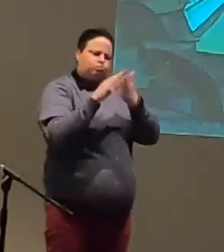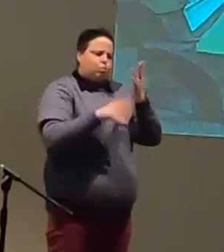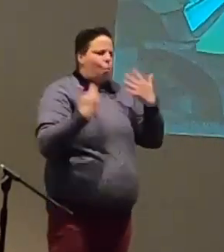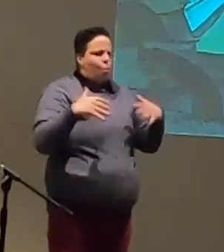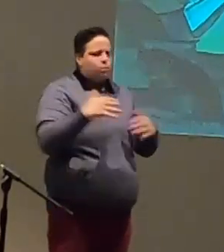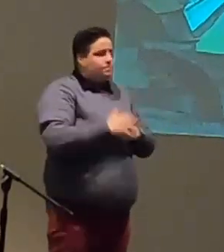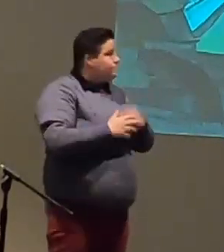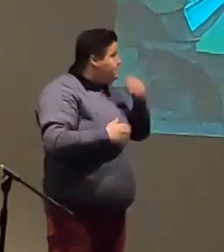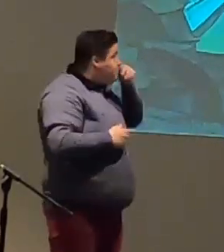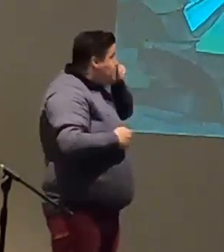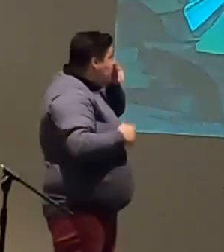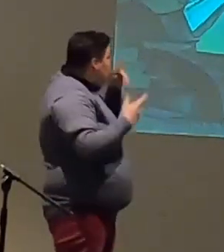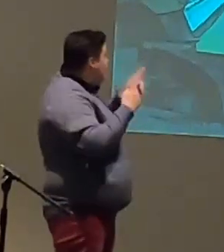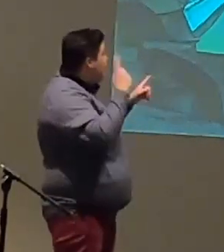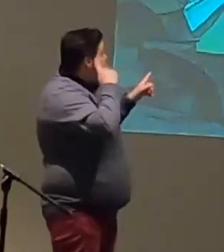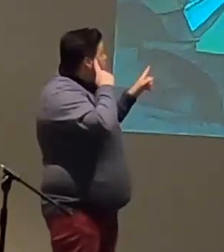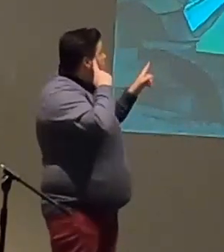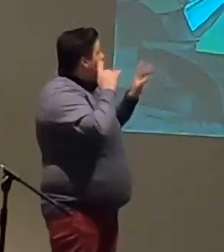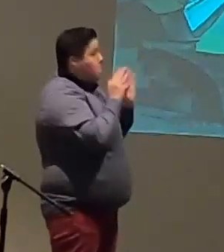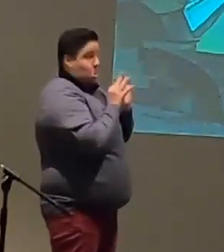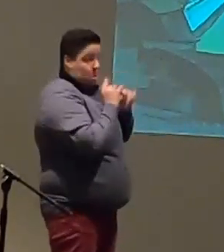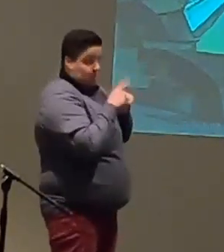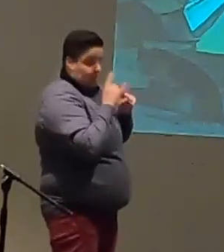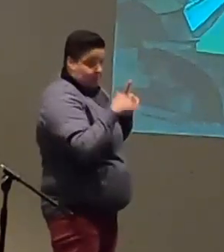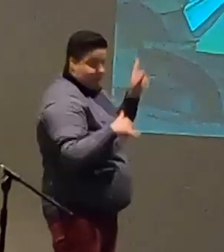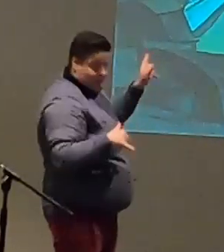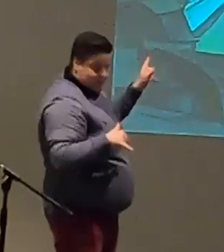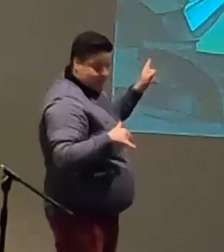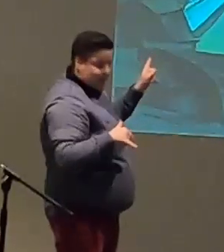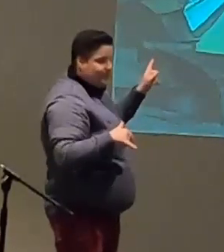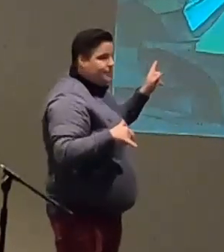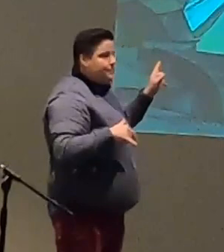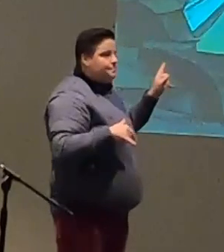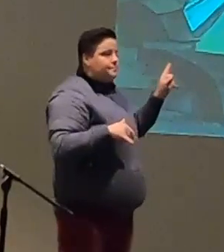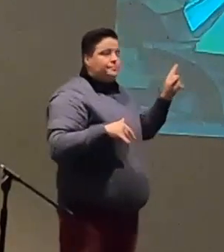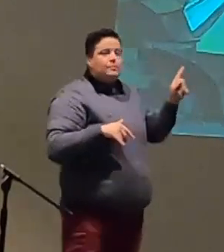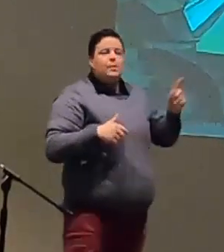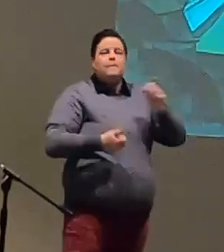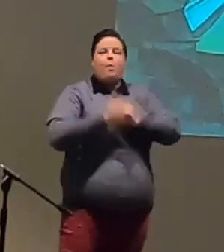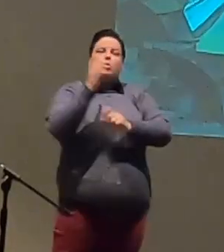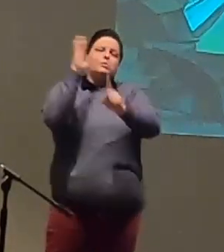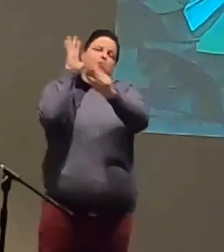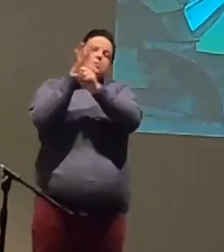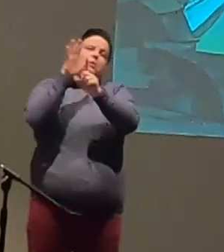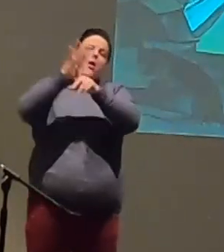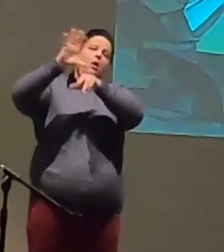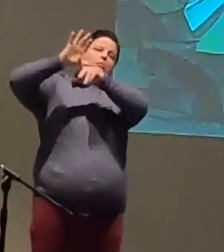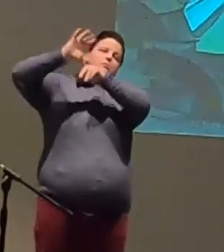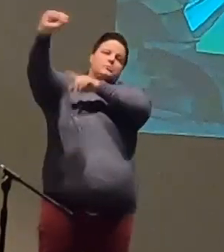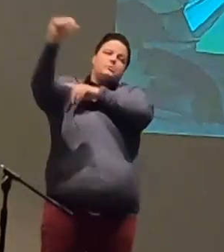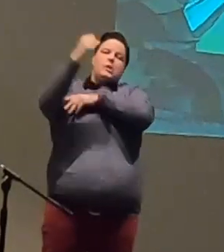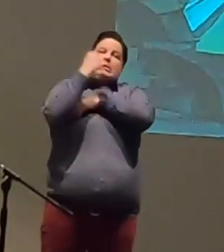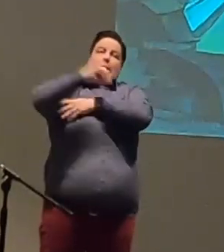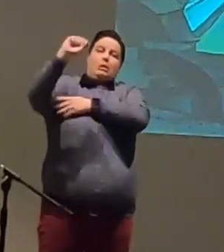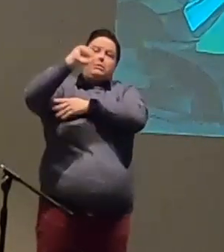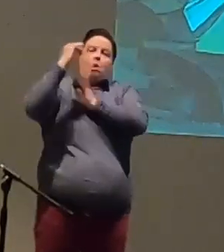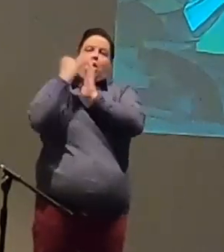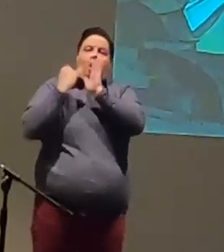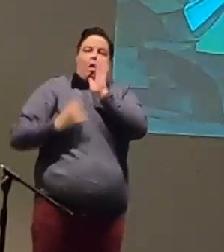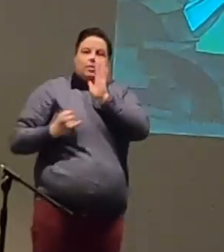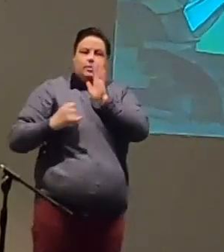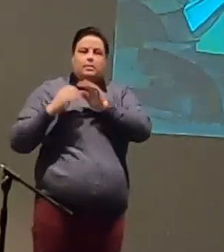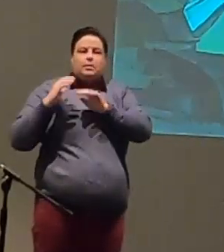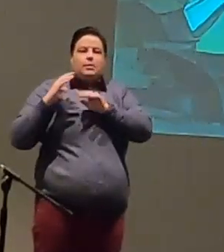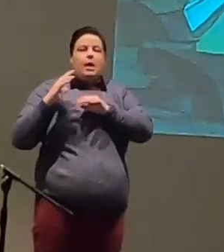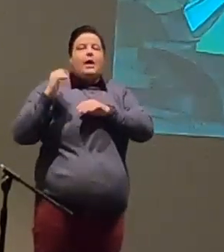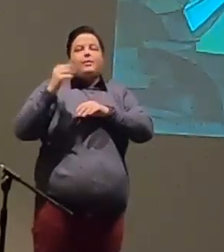And you may have heard the lore about this. So one of the most well-known, radical, and controversial artworks